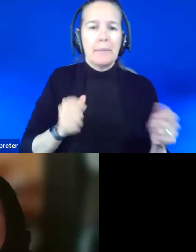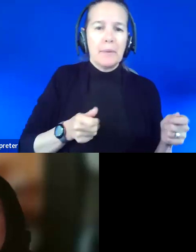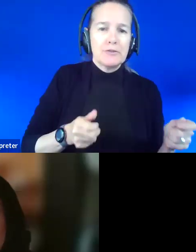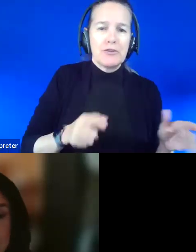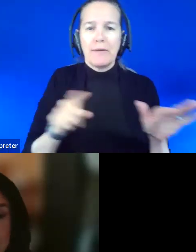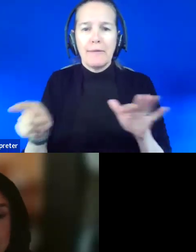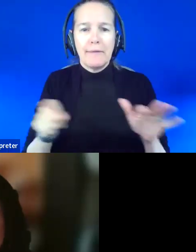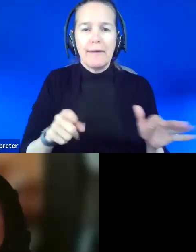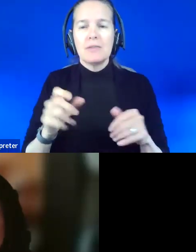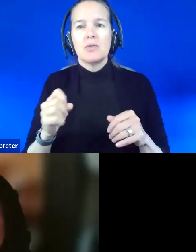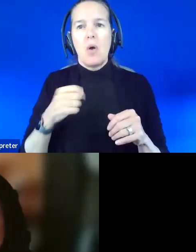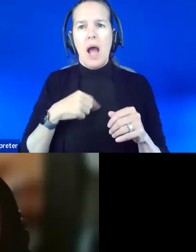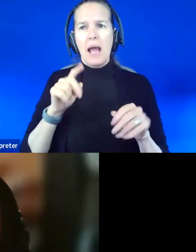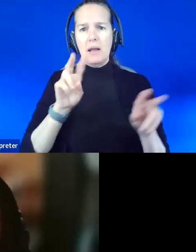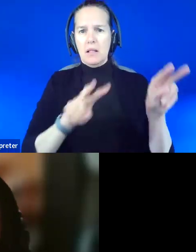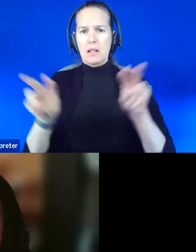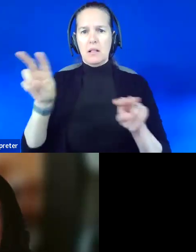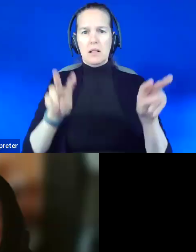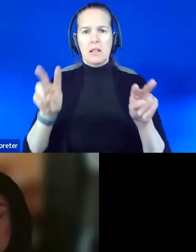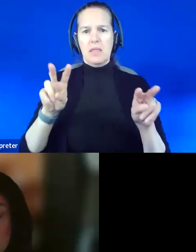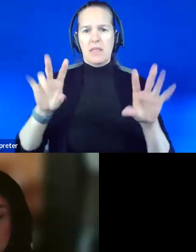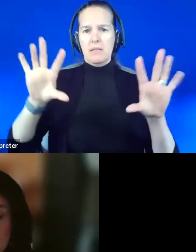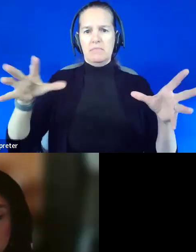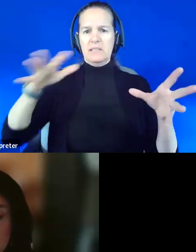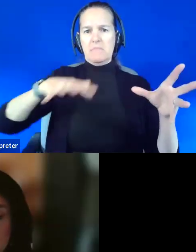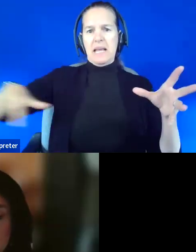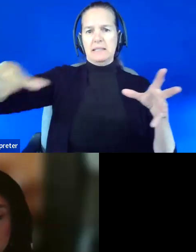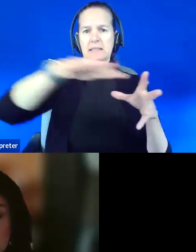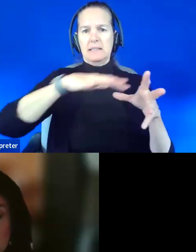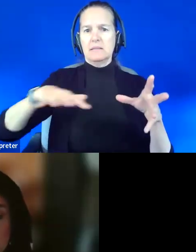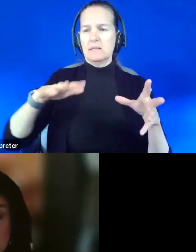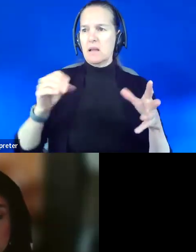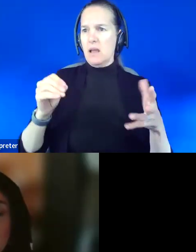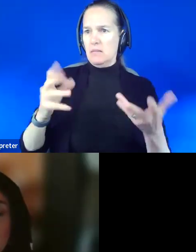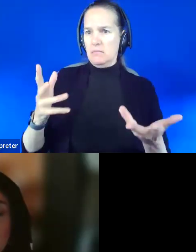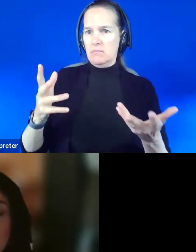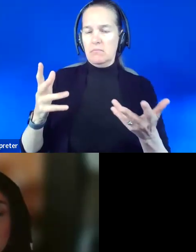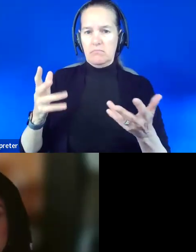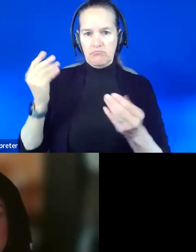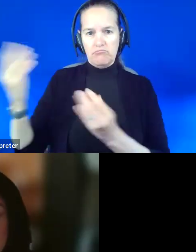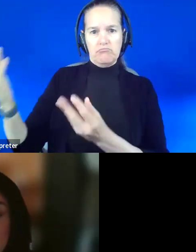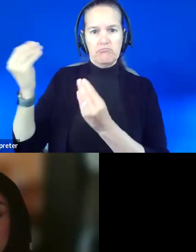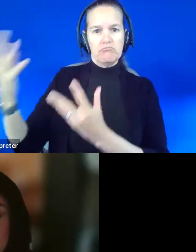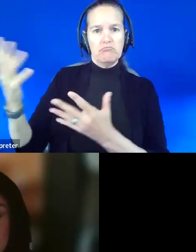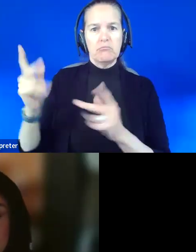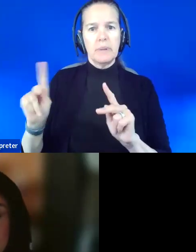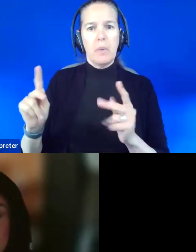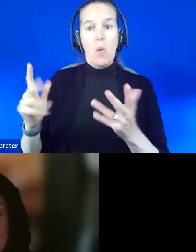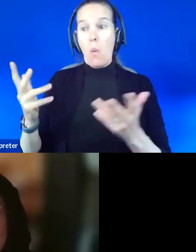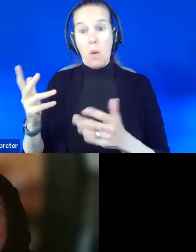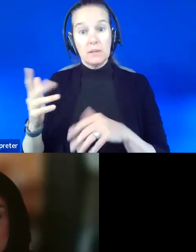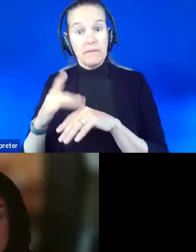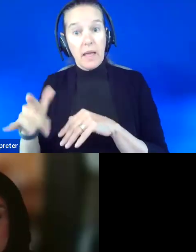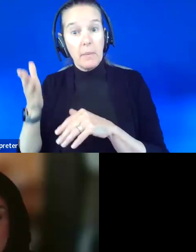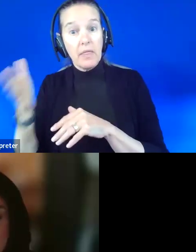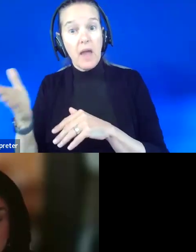mapping out these venues and allowing people to kind of check in and let other people know what is available or what's not available